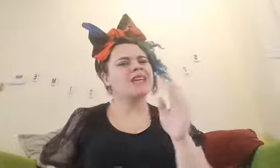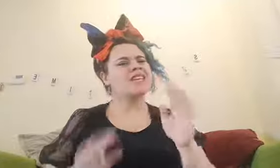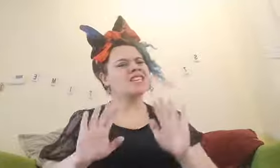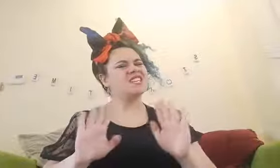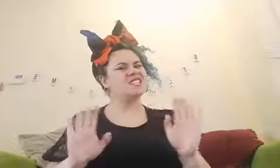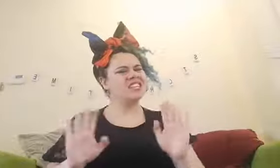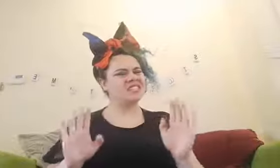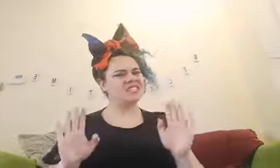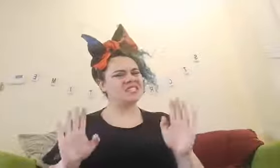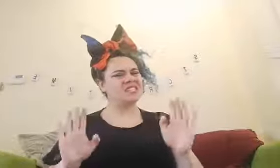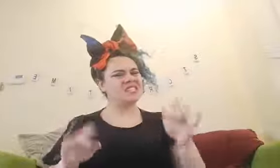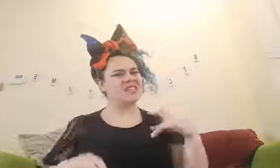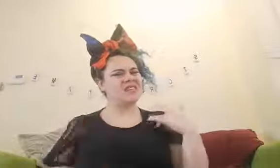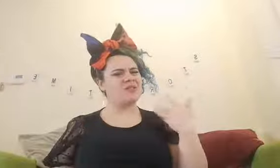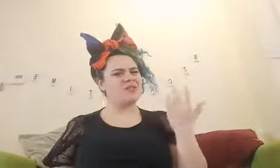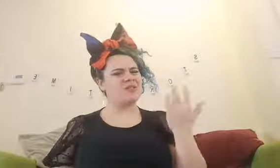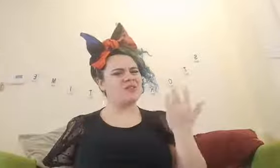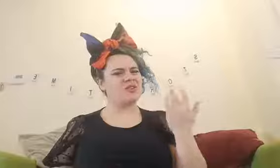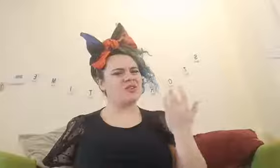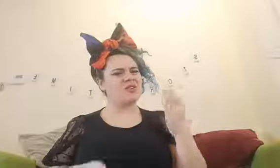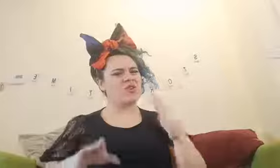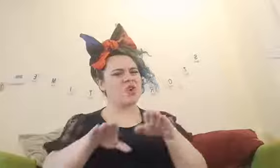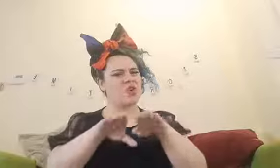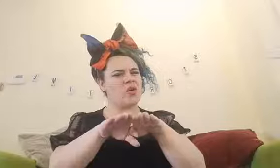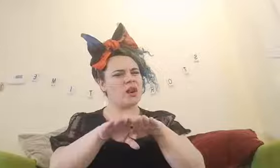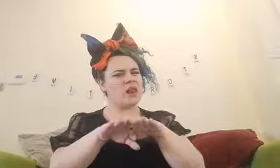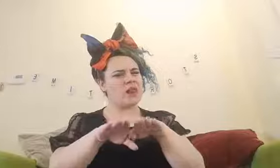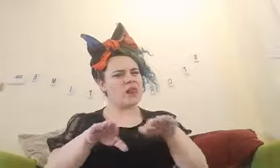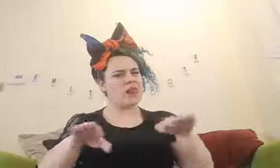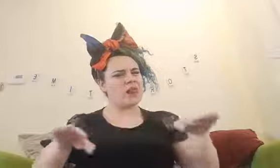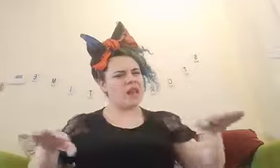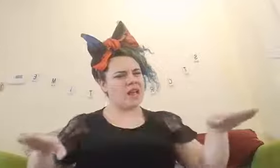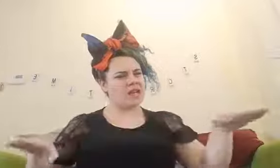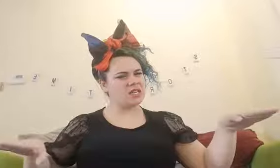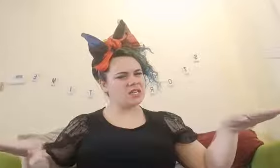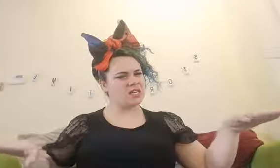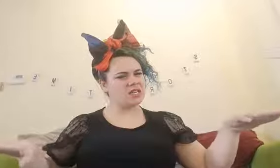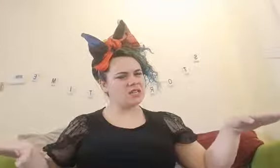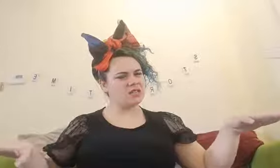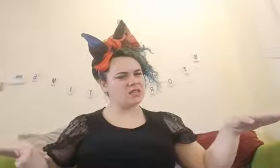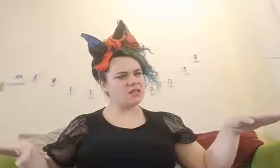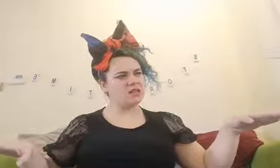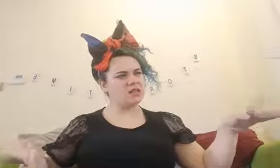He doesn't live on land.